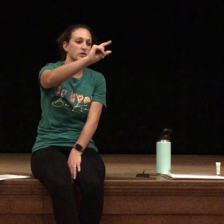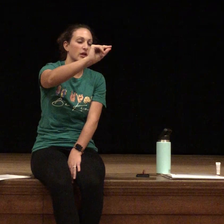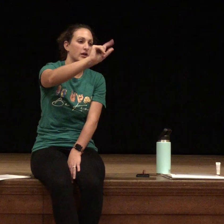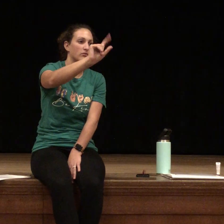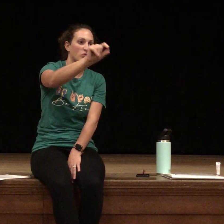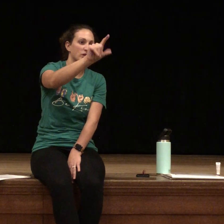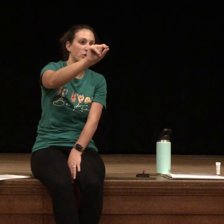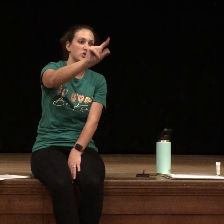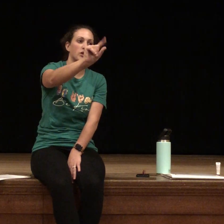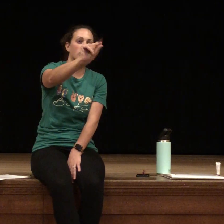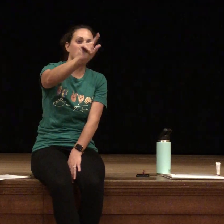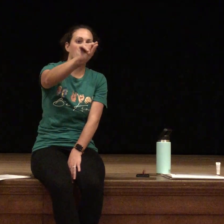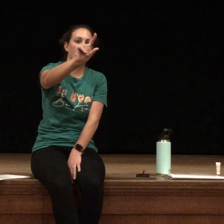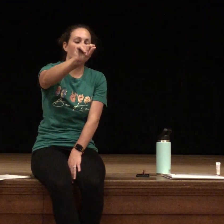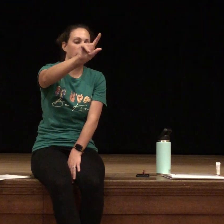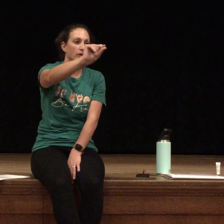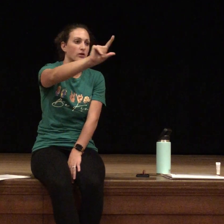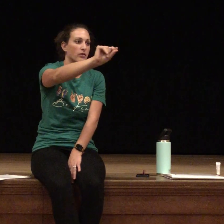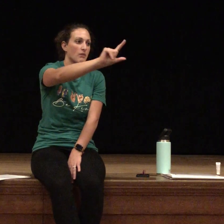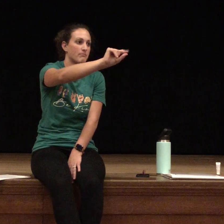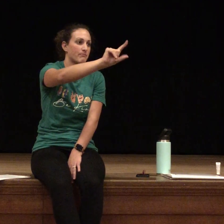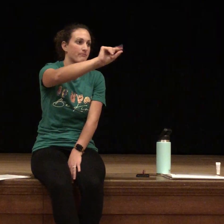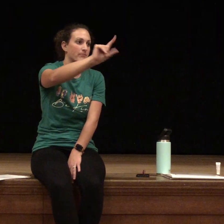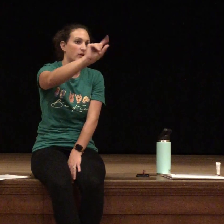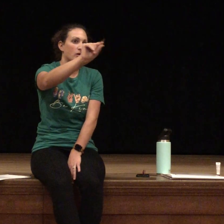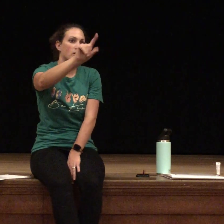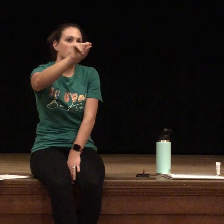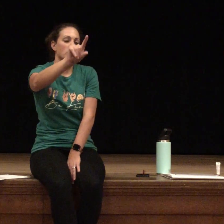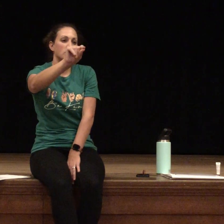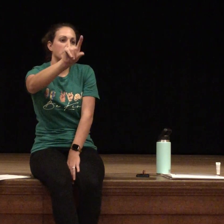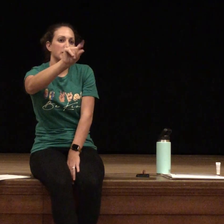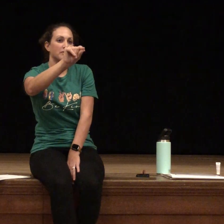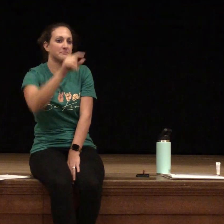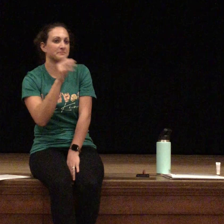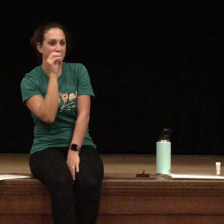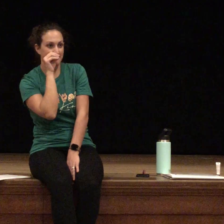like, almost like pinching that pointer finger and thumb. 20.